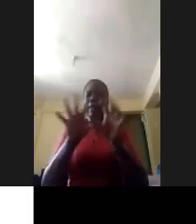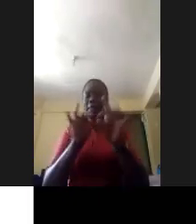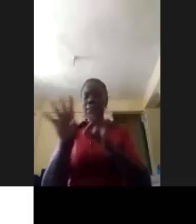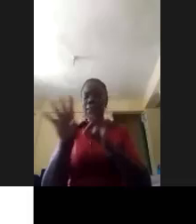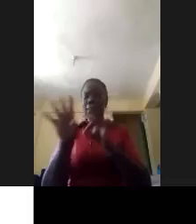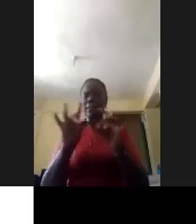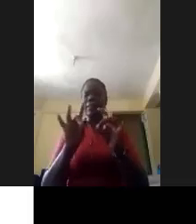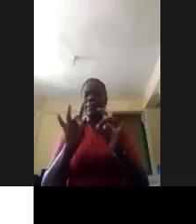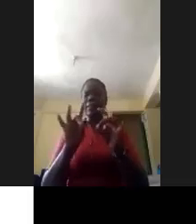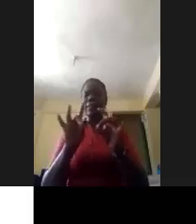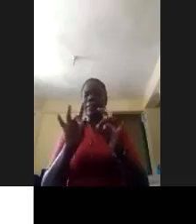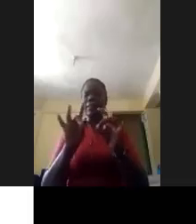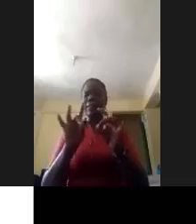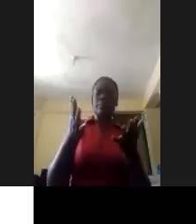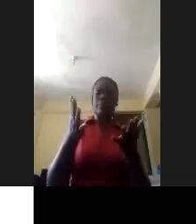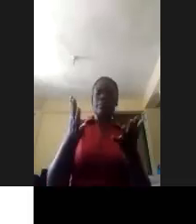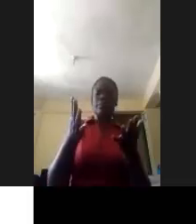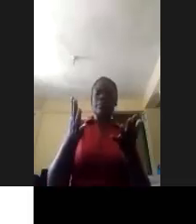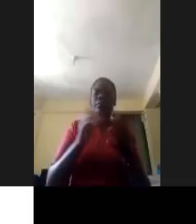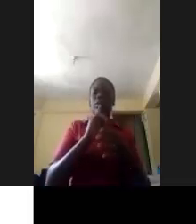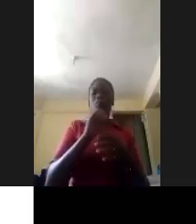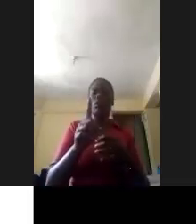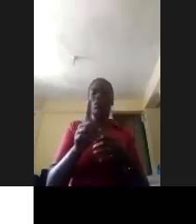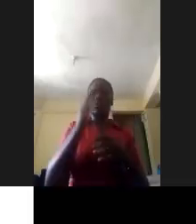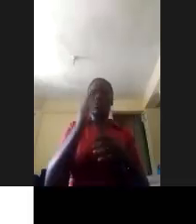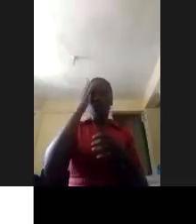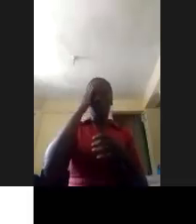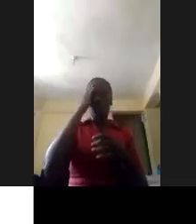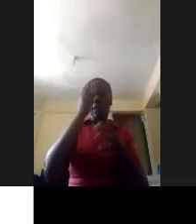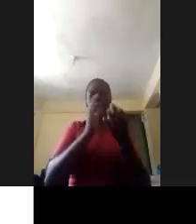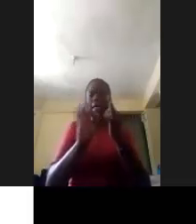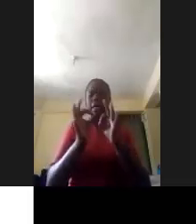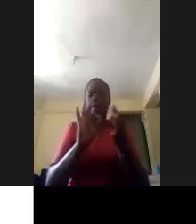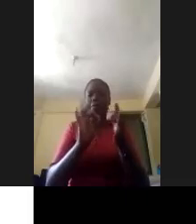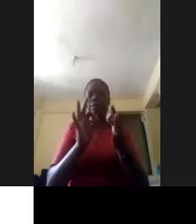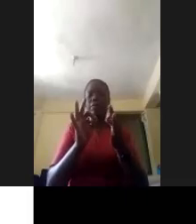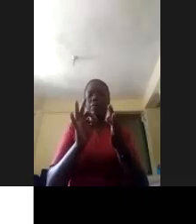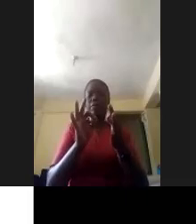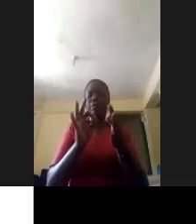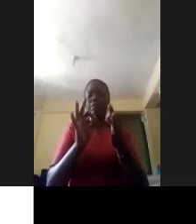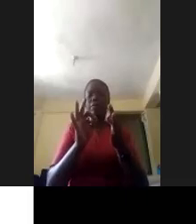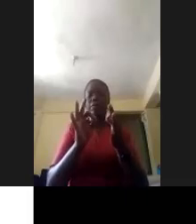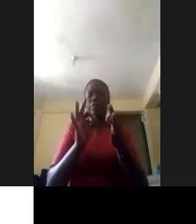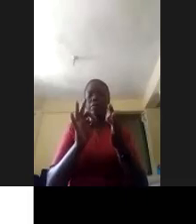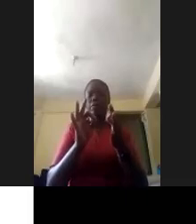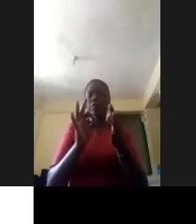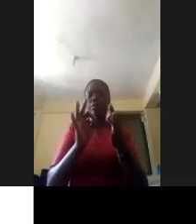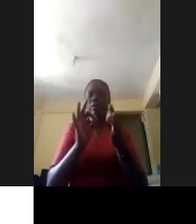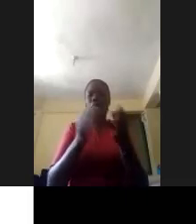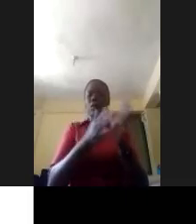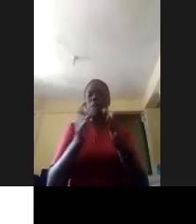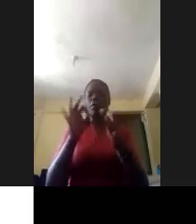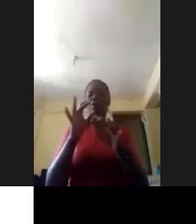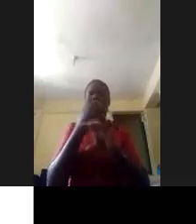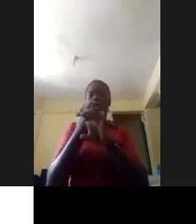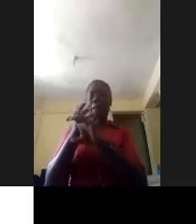of identity. So it's as it's a very complex phase, I can